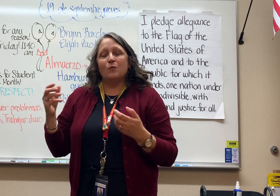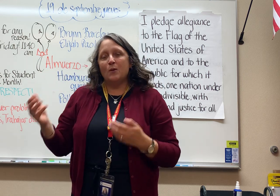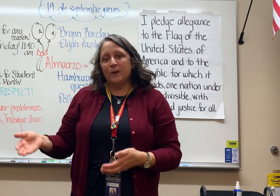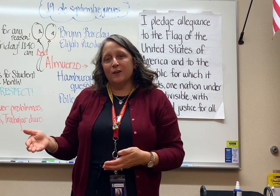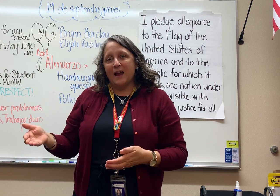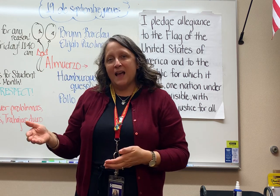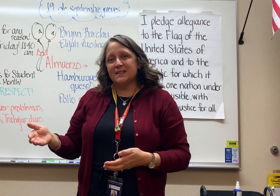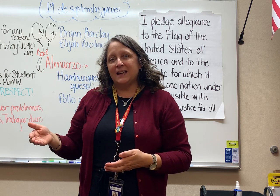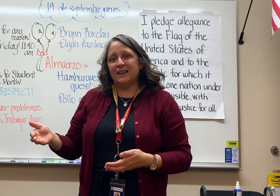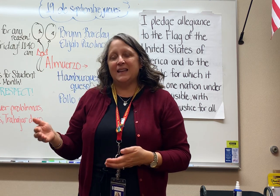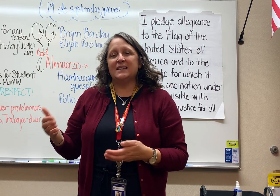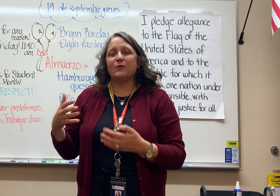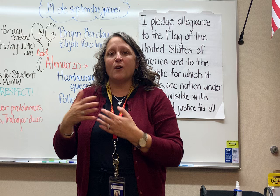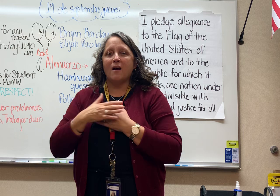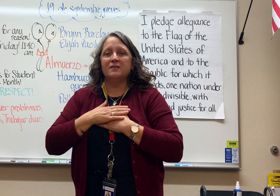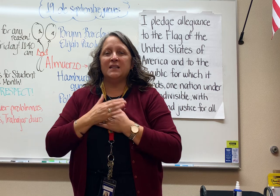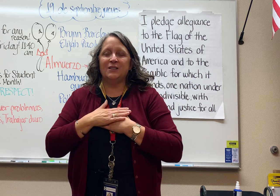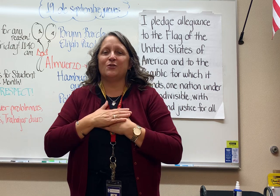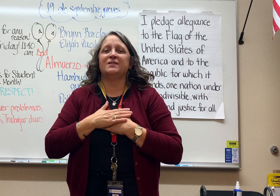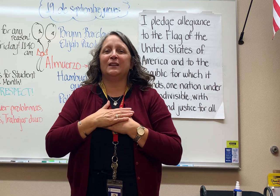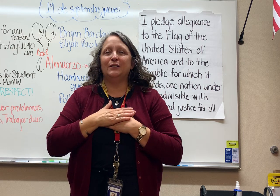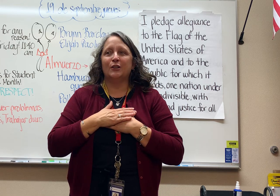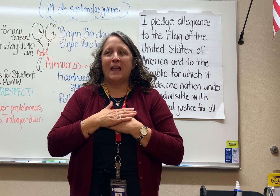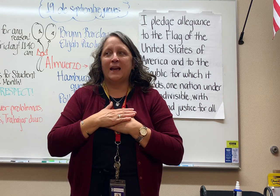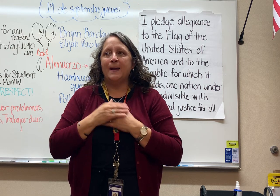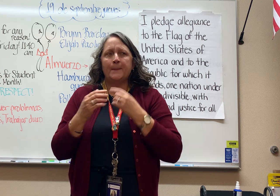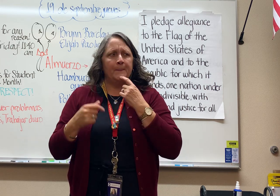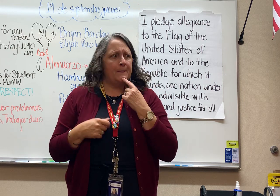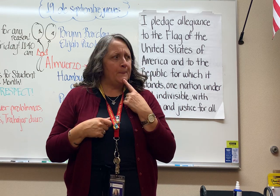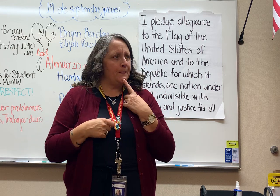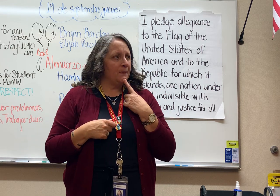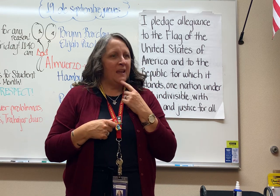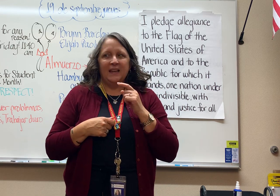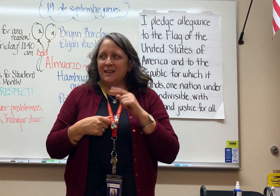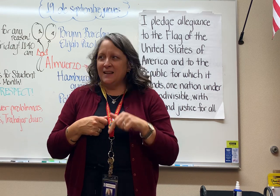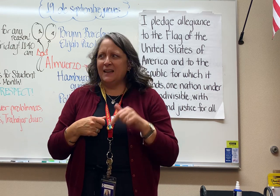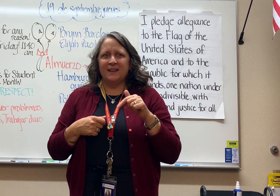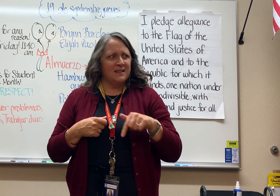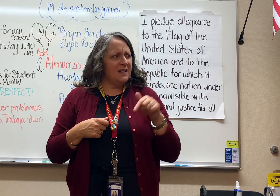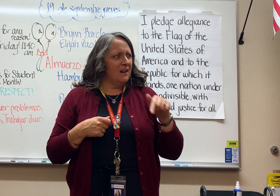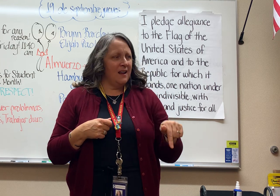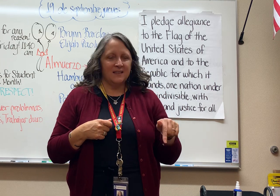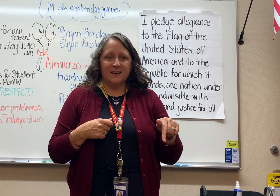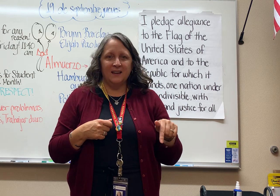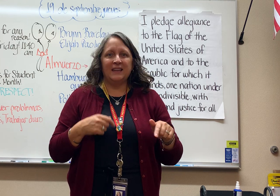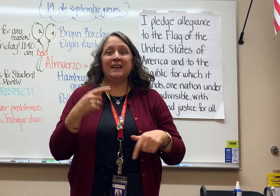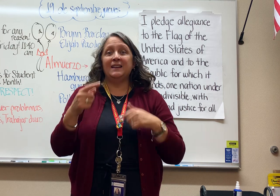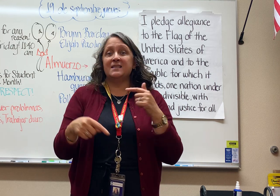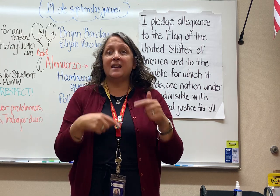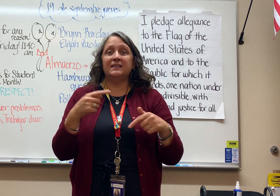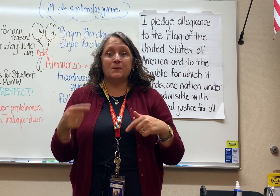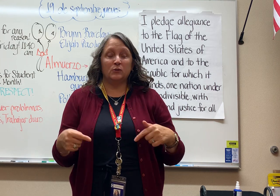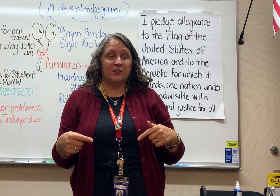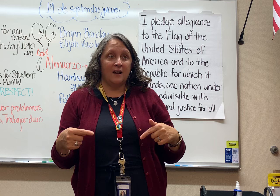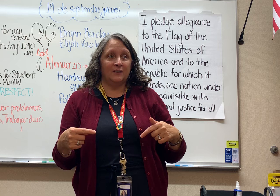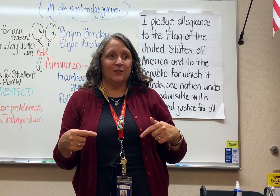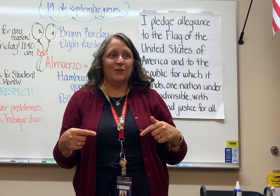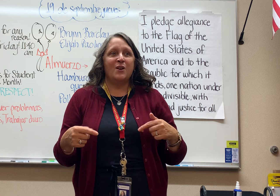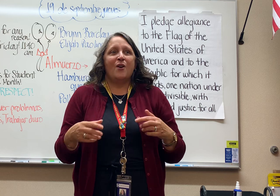we are asking is for our teachers to look at, en esta clase, ¿quién está demostrando? O